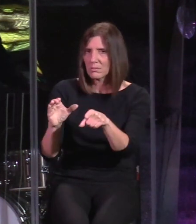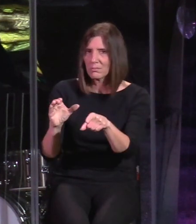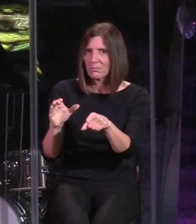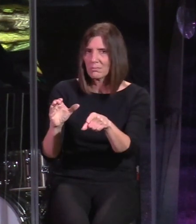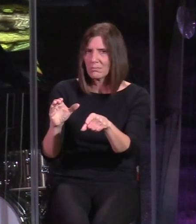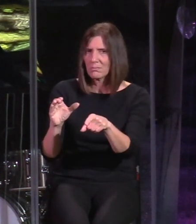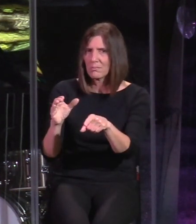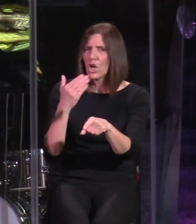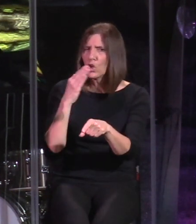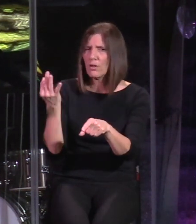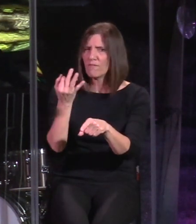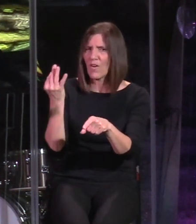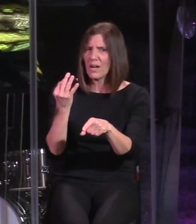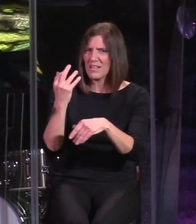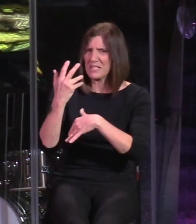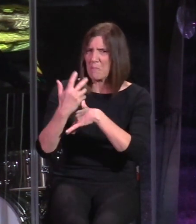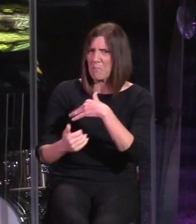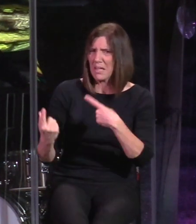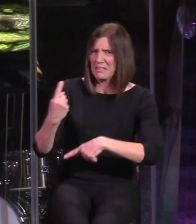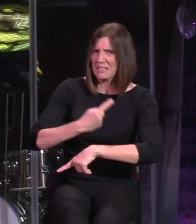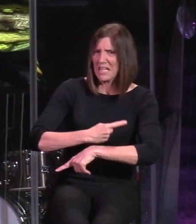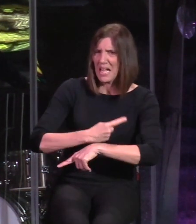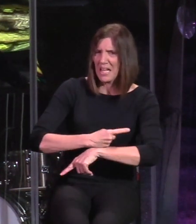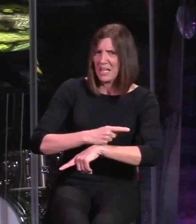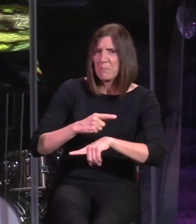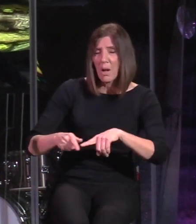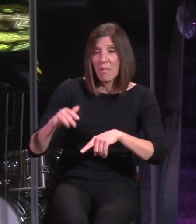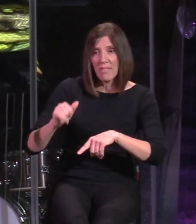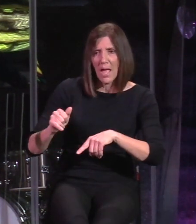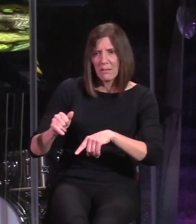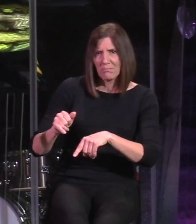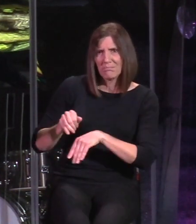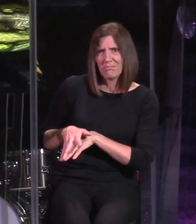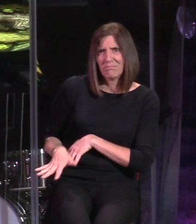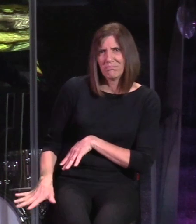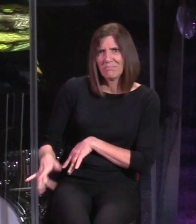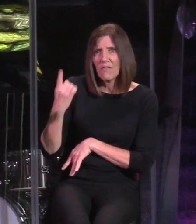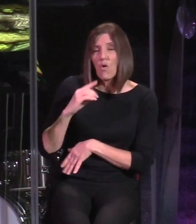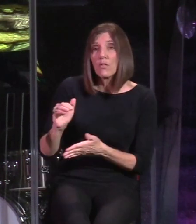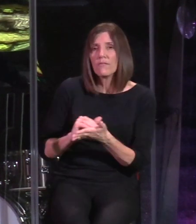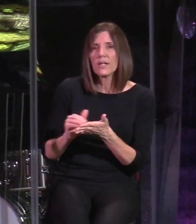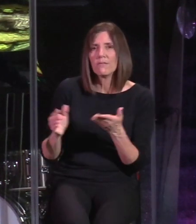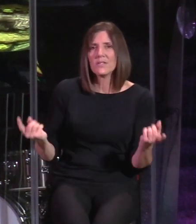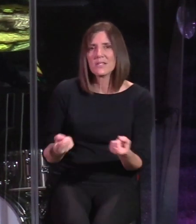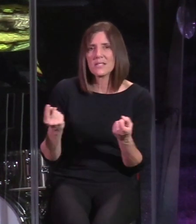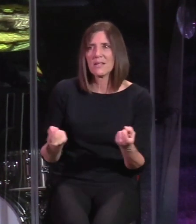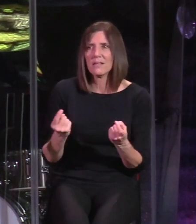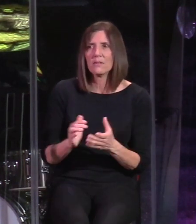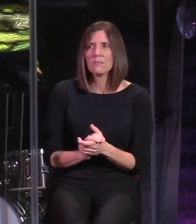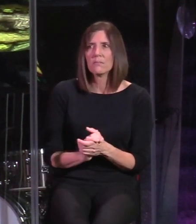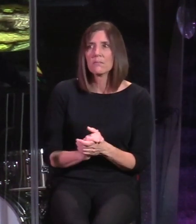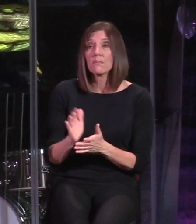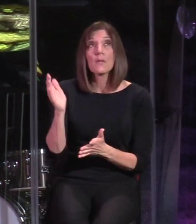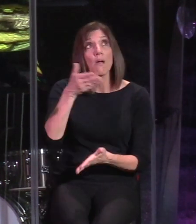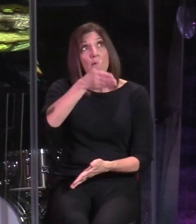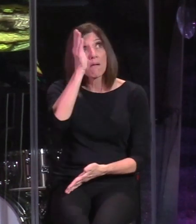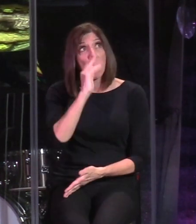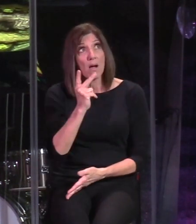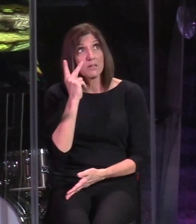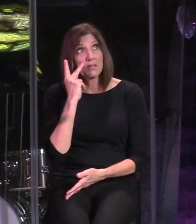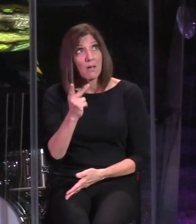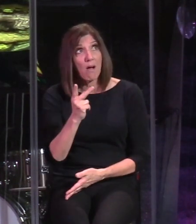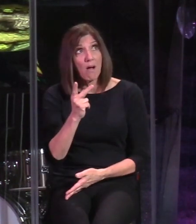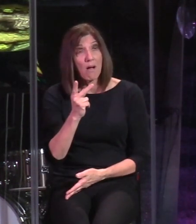day, but the blood is shed for the forgiveness of sins. And God saw fit to apply his